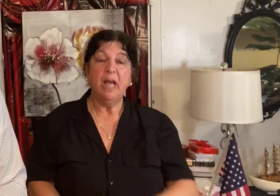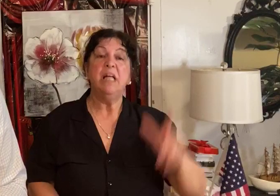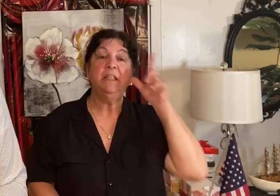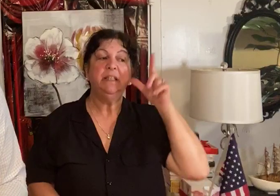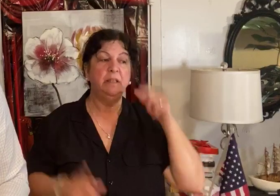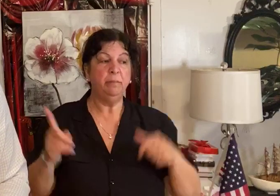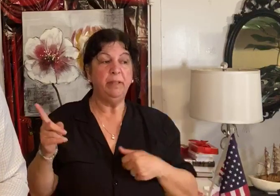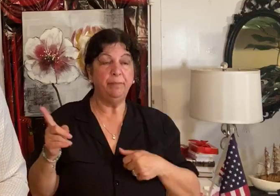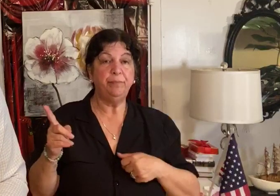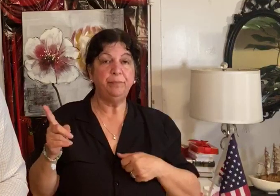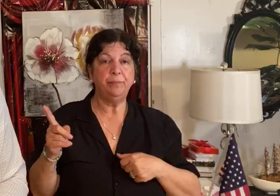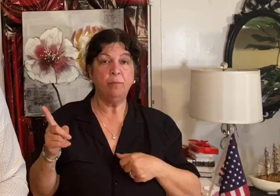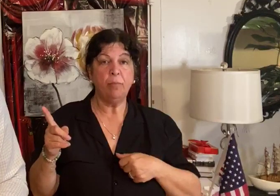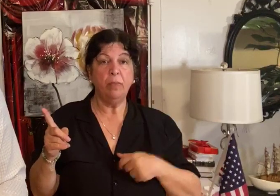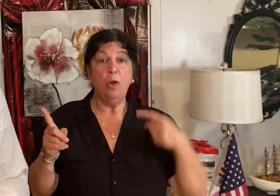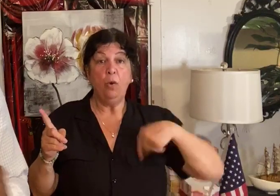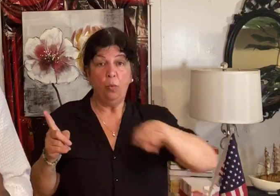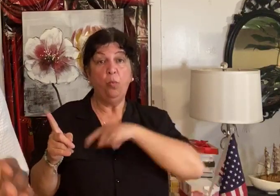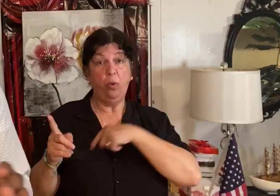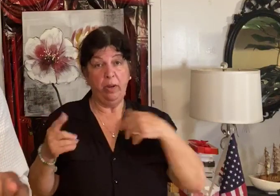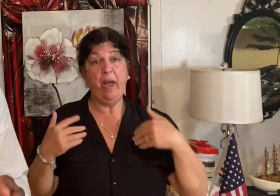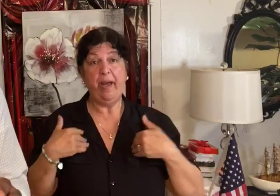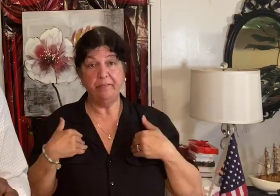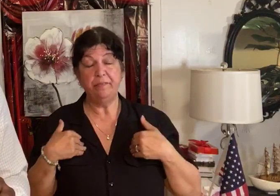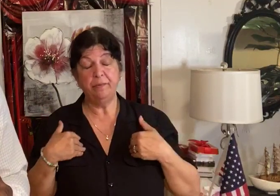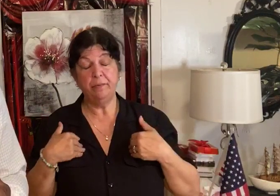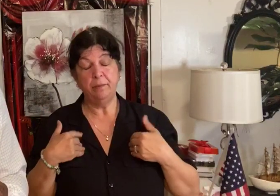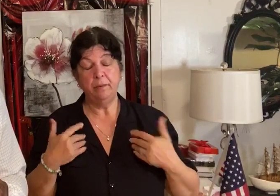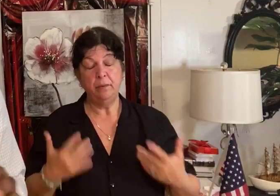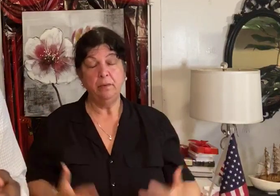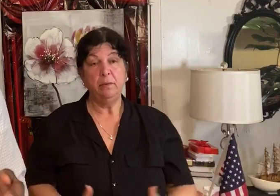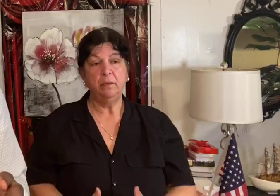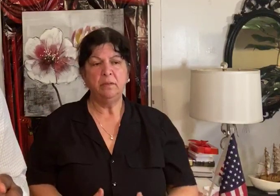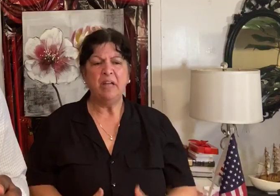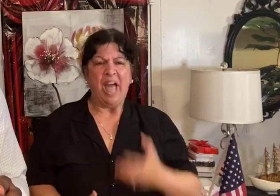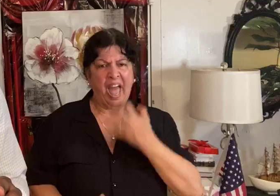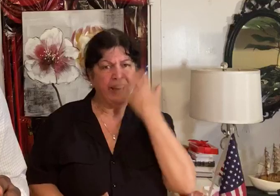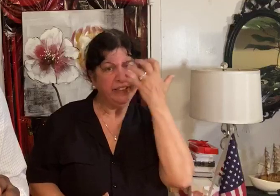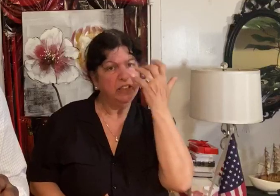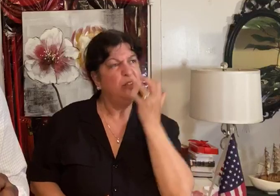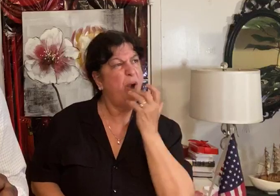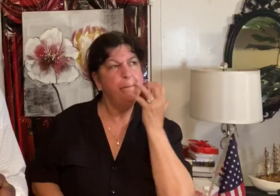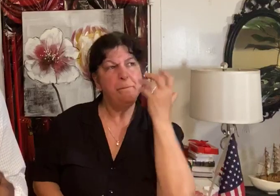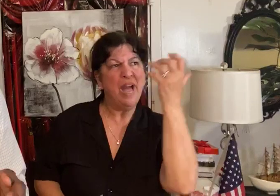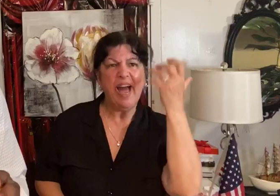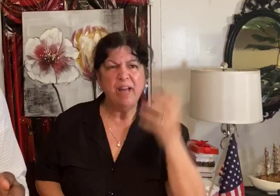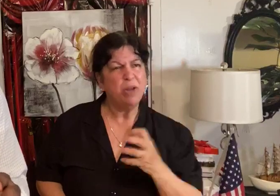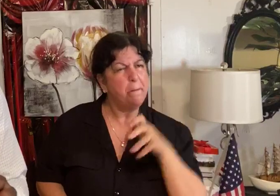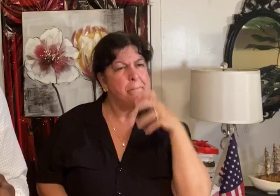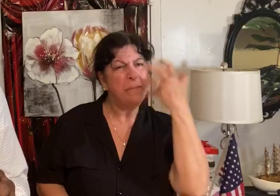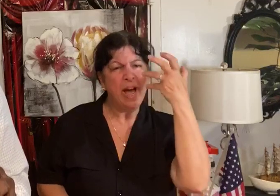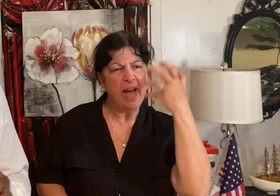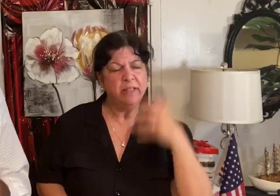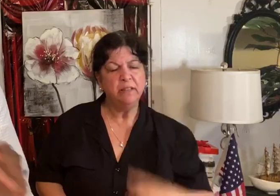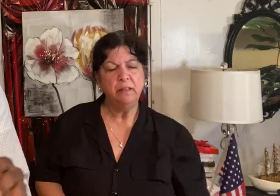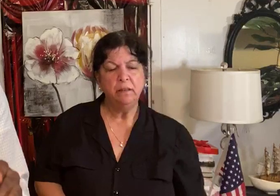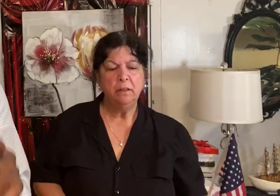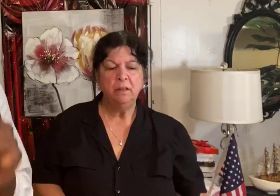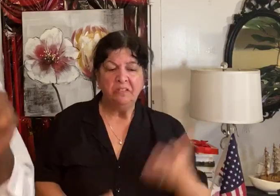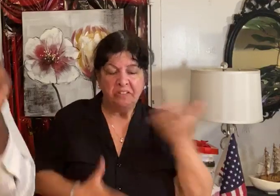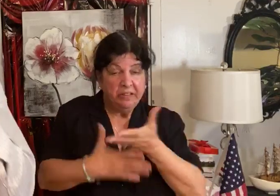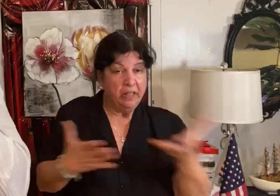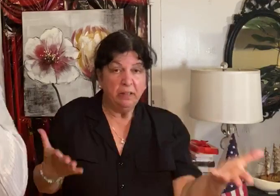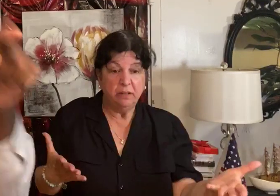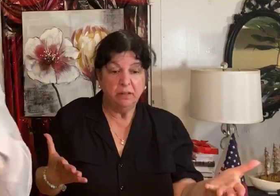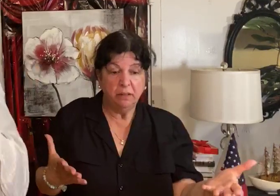Listen to me. We have this selective anger, and we get angry for the